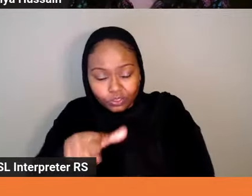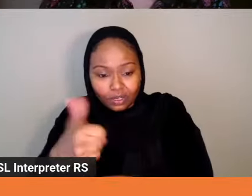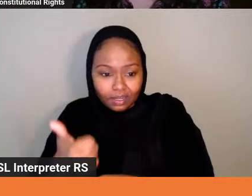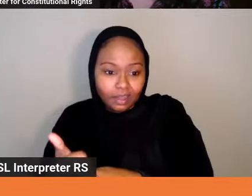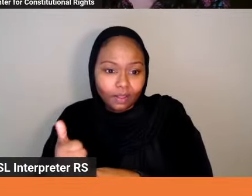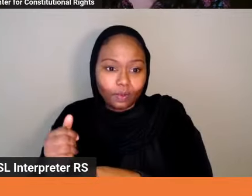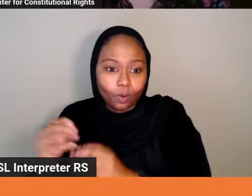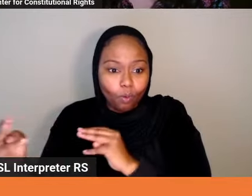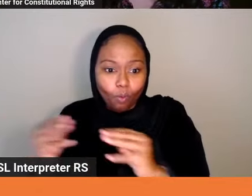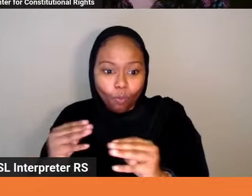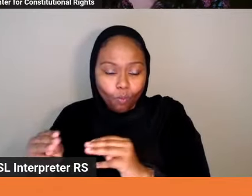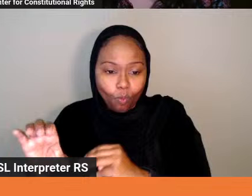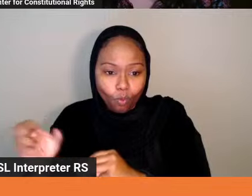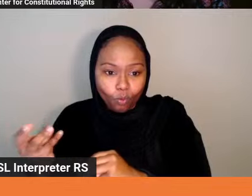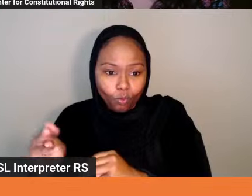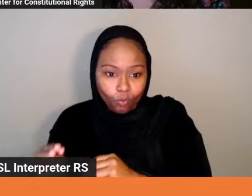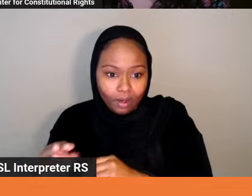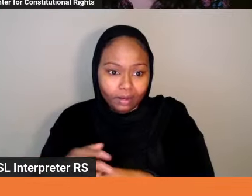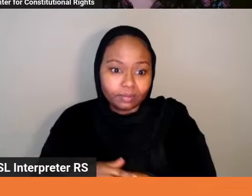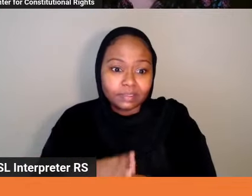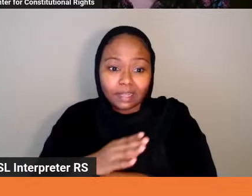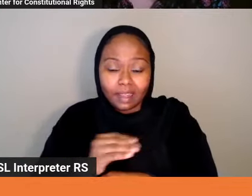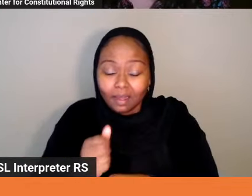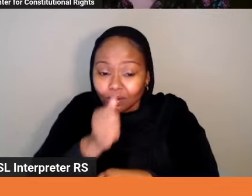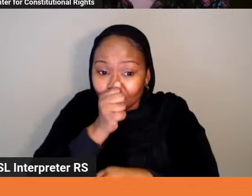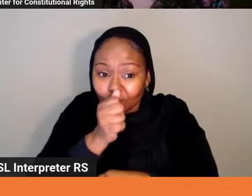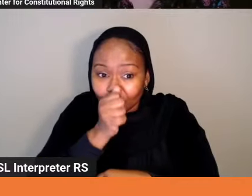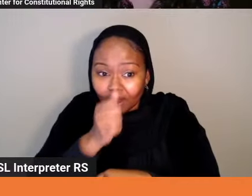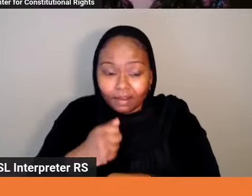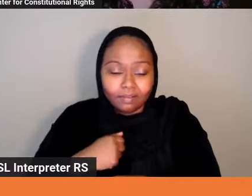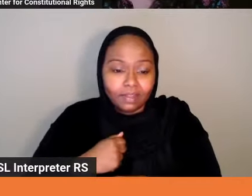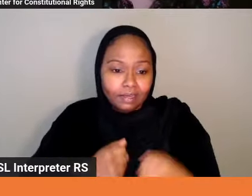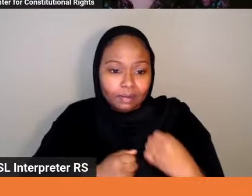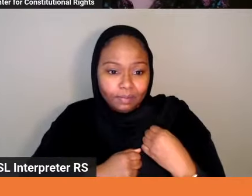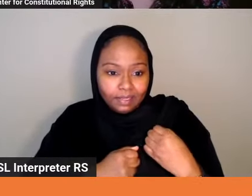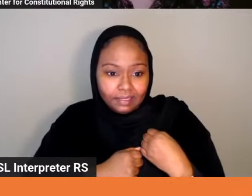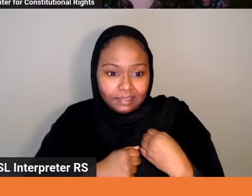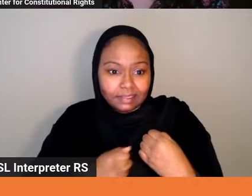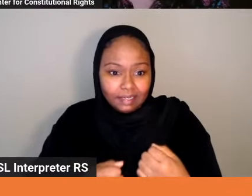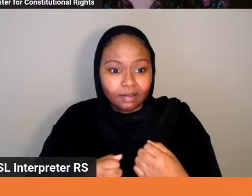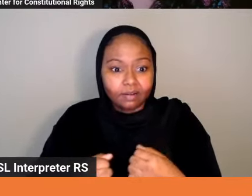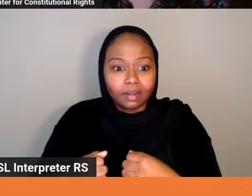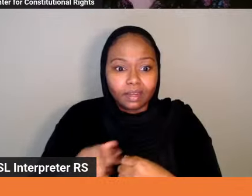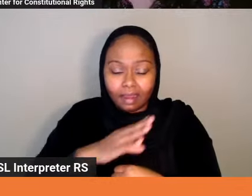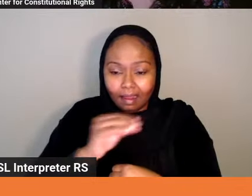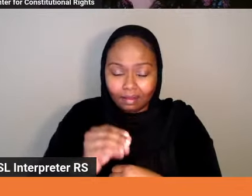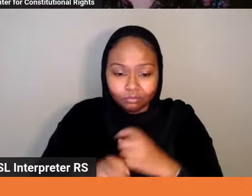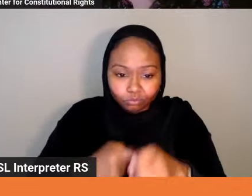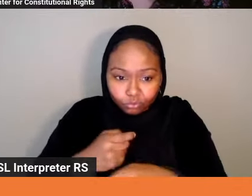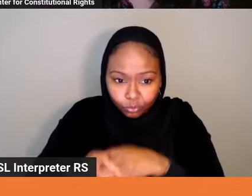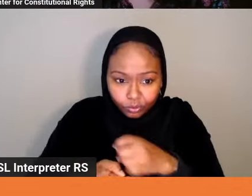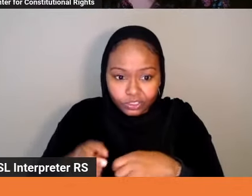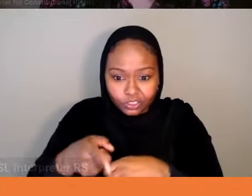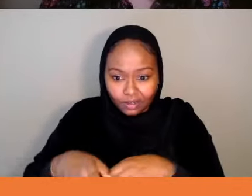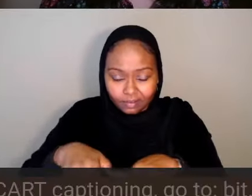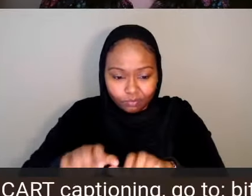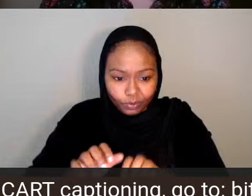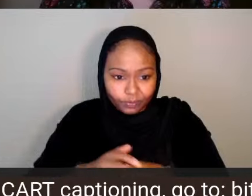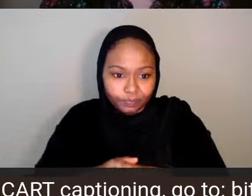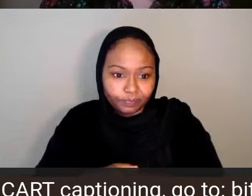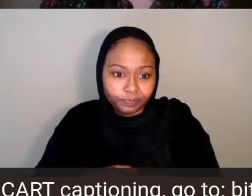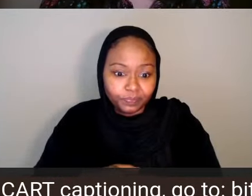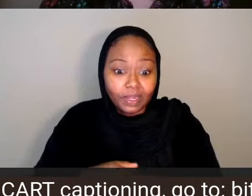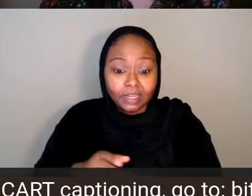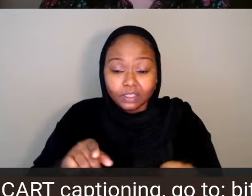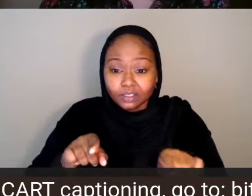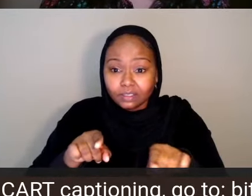torture and other war crimes and civil actions involving private military corporations and torture at Abu Ghraib. Sahar Francis is a Palestinian